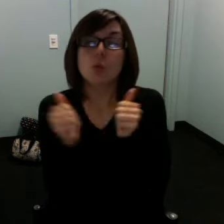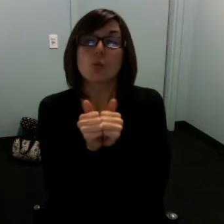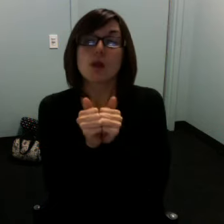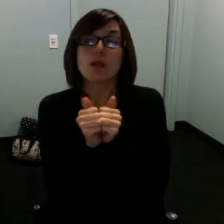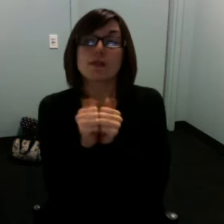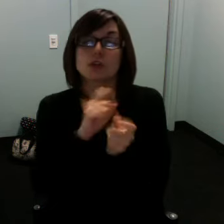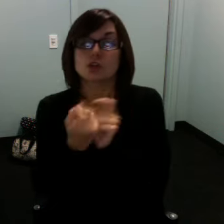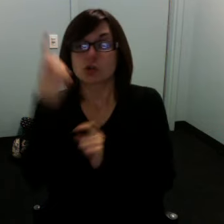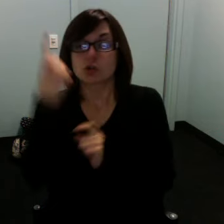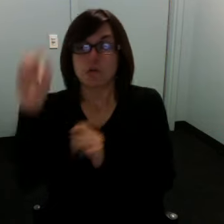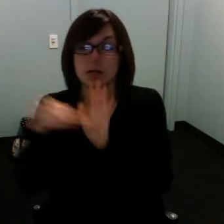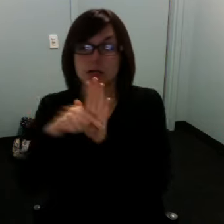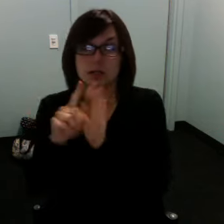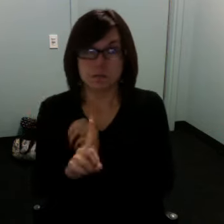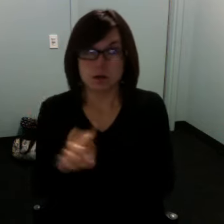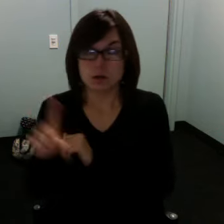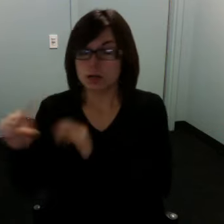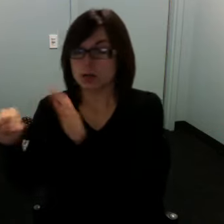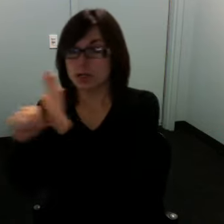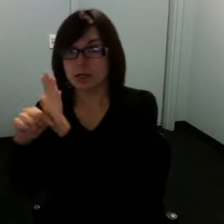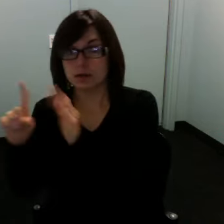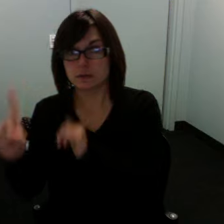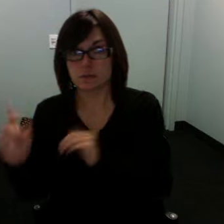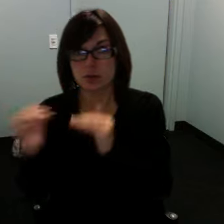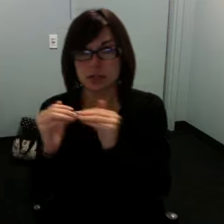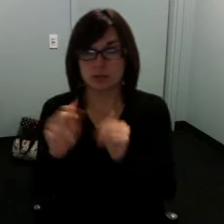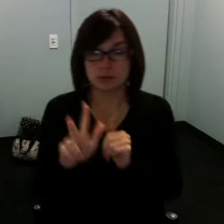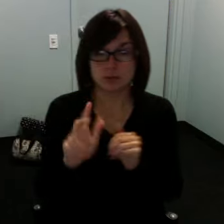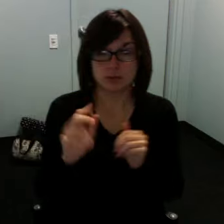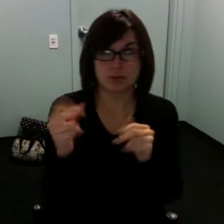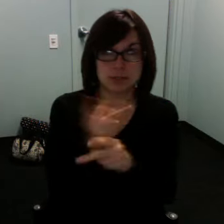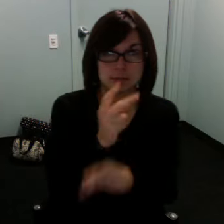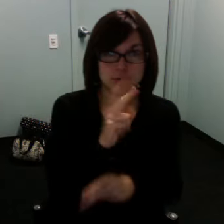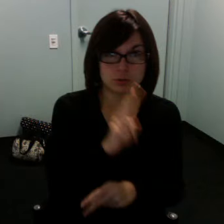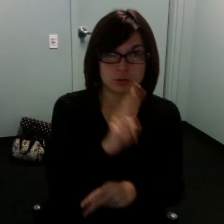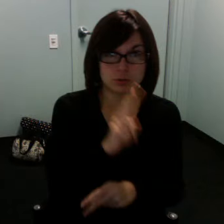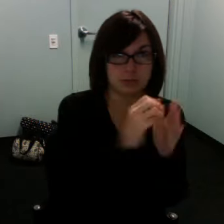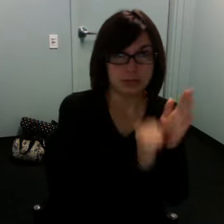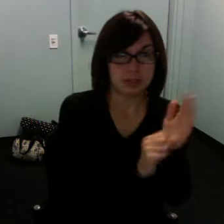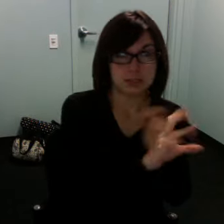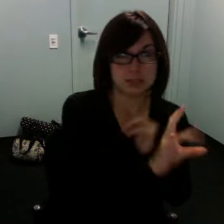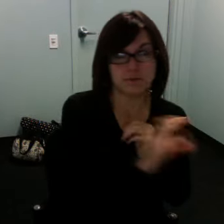7. That's the same as negative 1 equals 6 minus 7, which is also negative 1